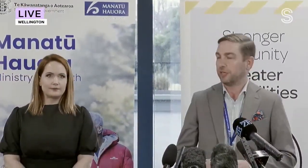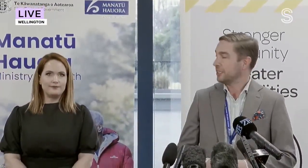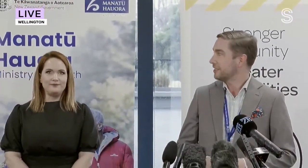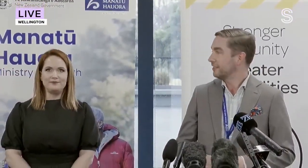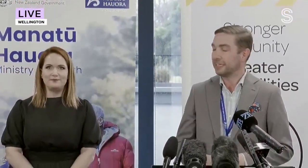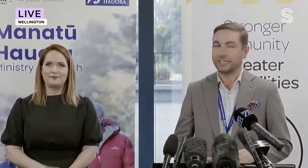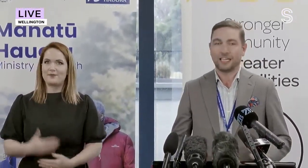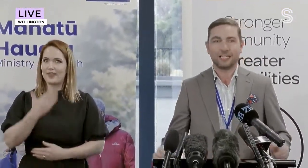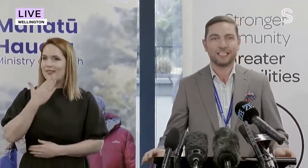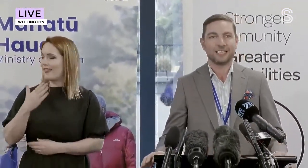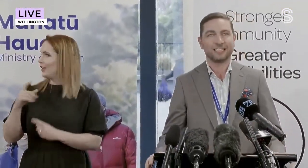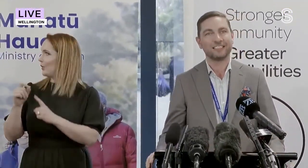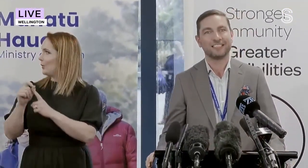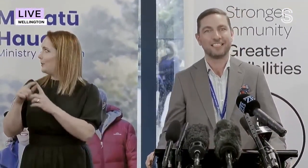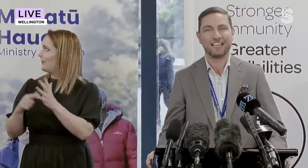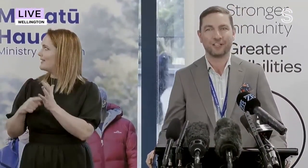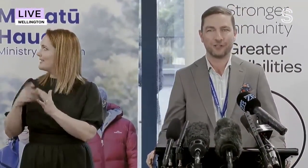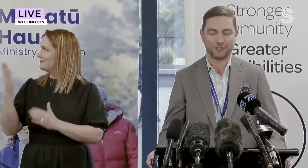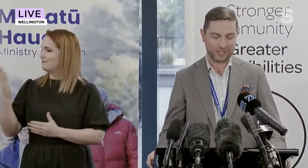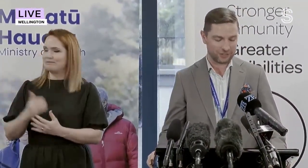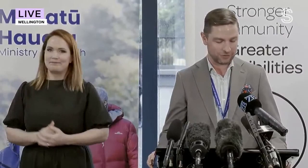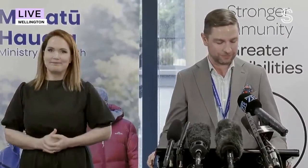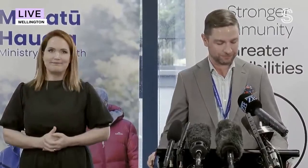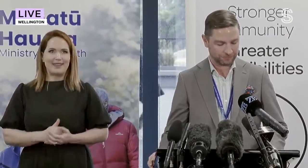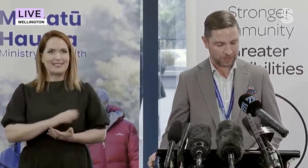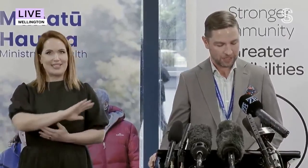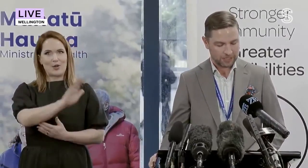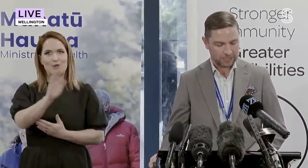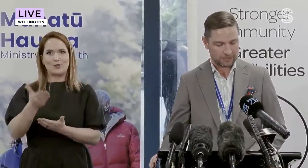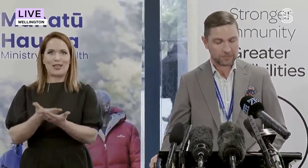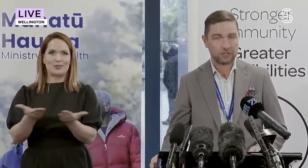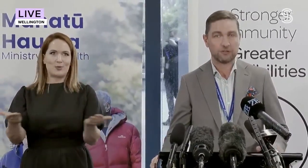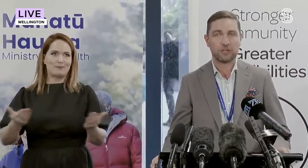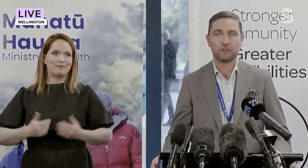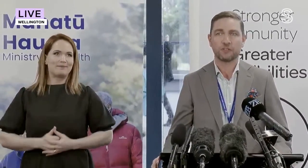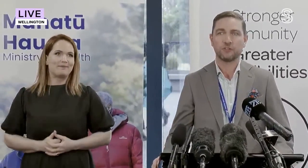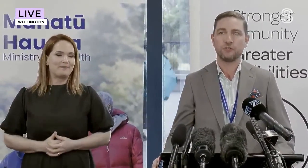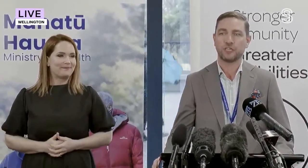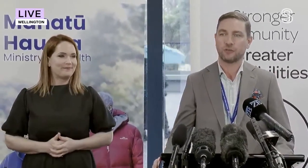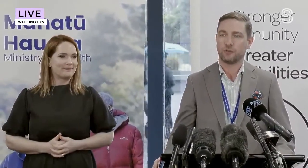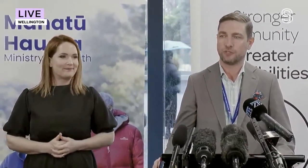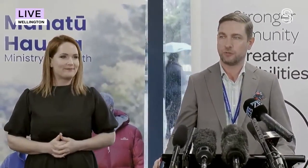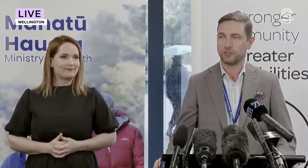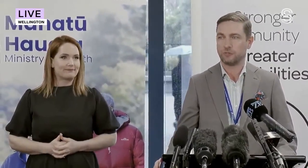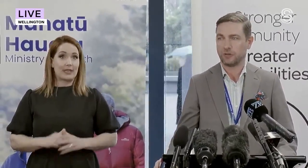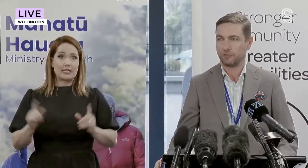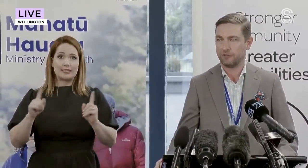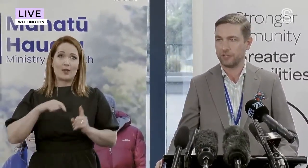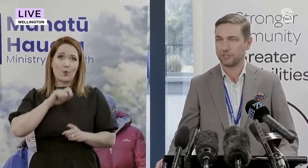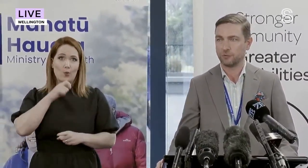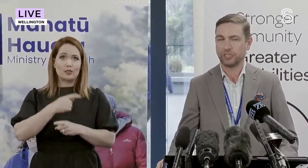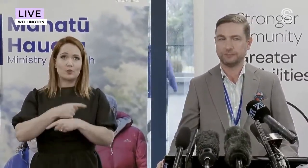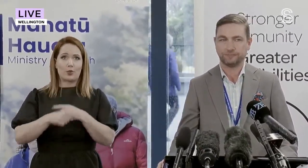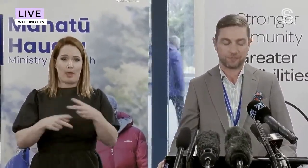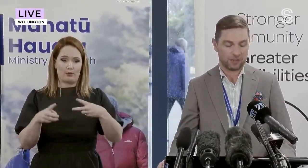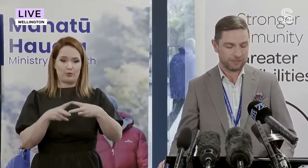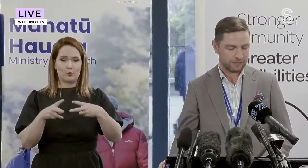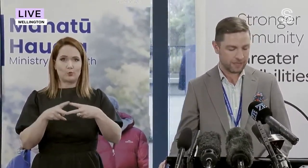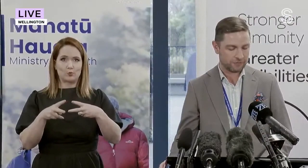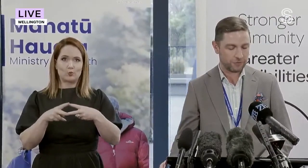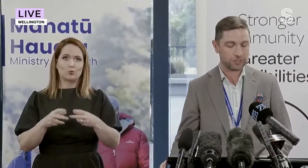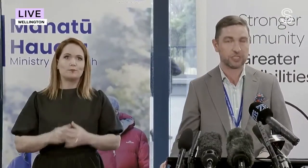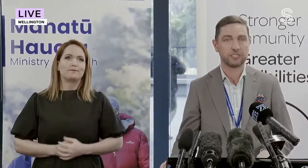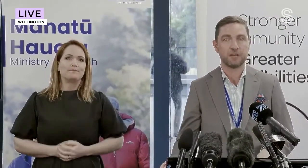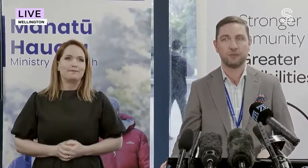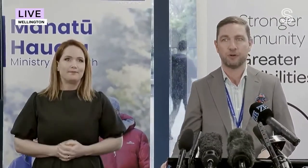Thank you, Pete, and tēnā koutou katoa. So I've got two things I want to talk to you about briefly this morning.